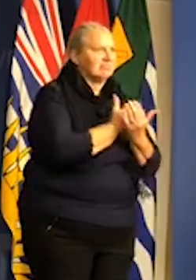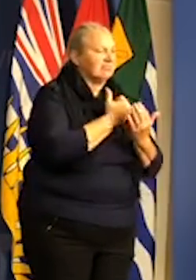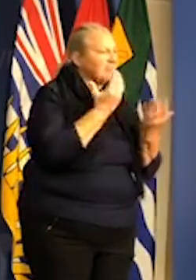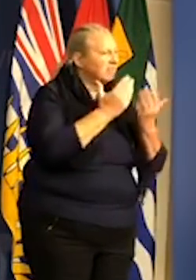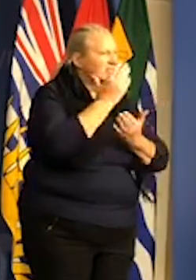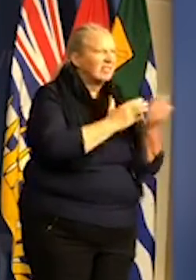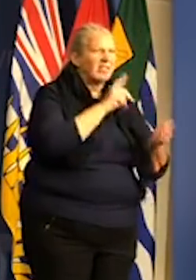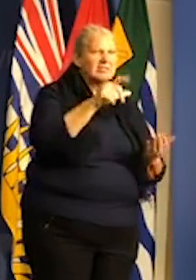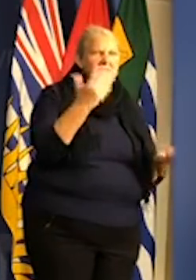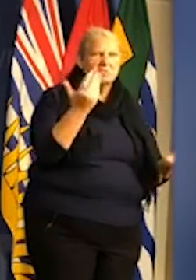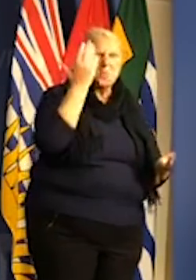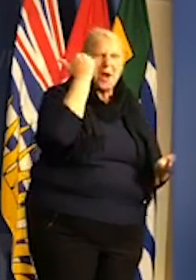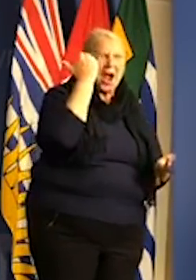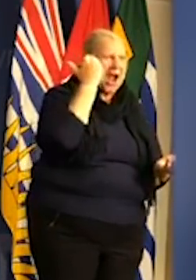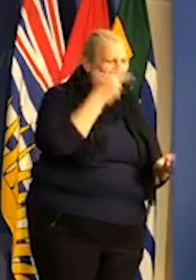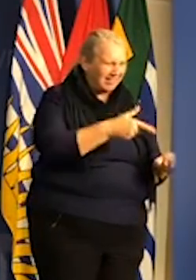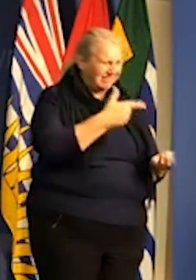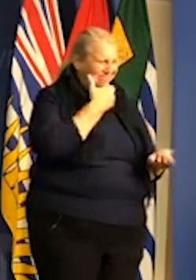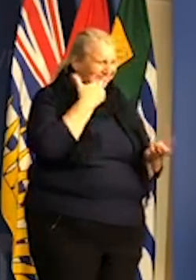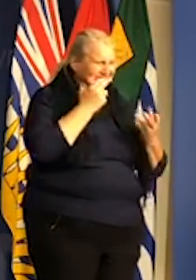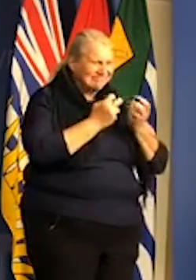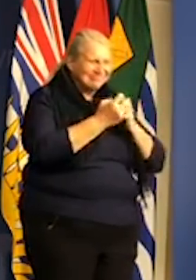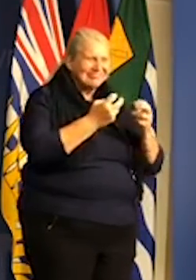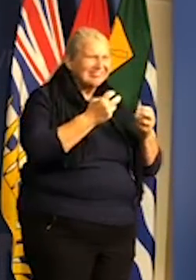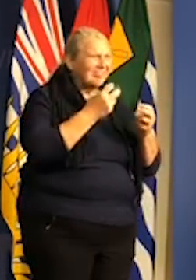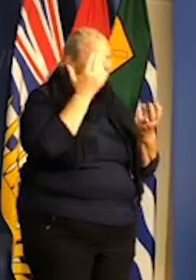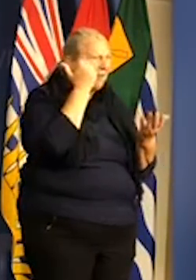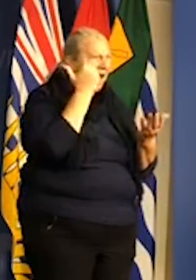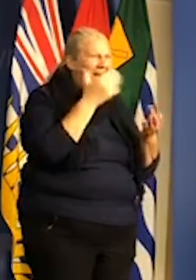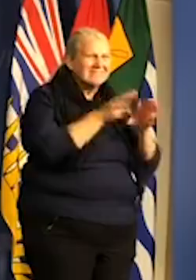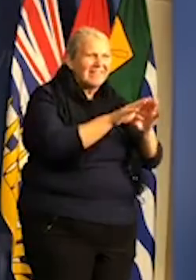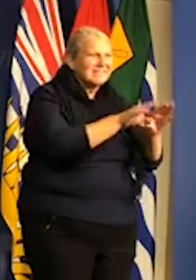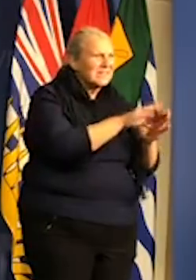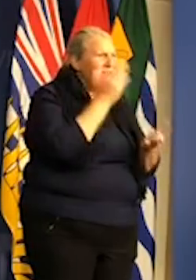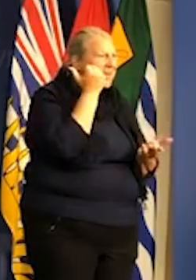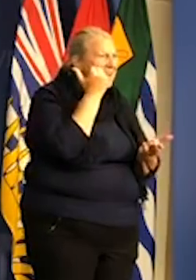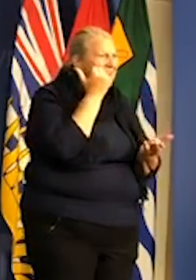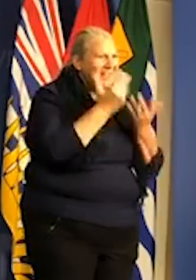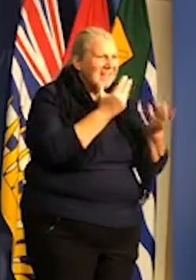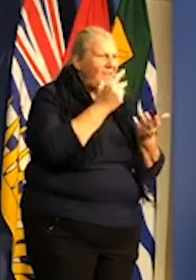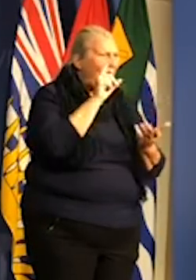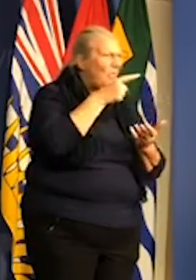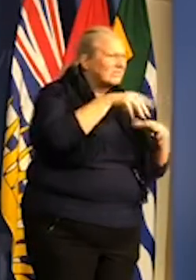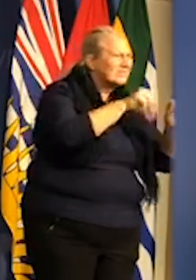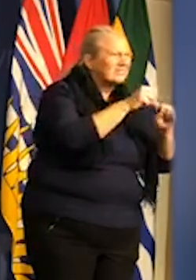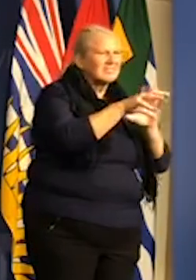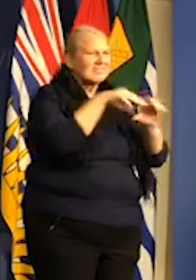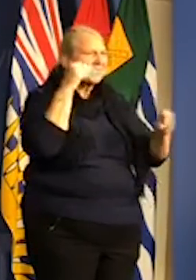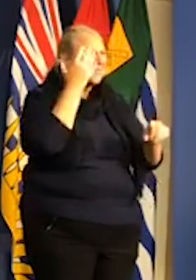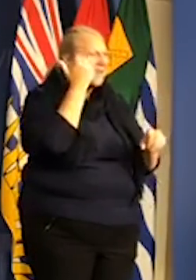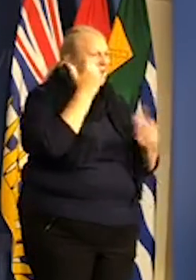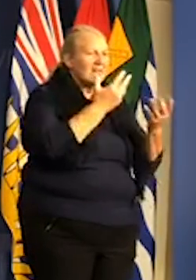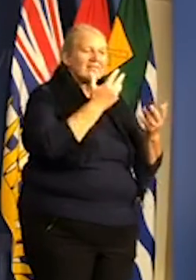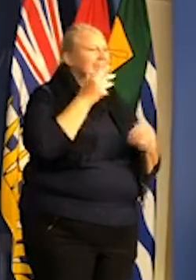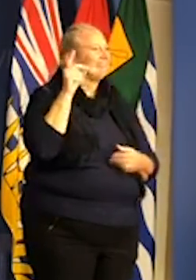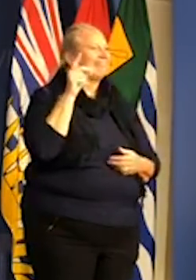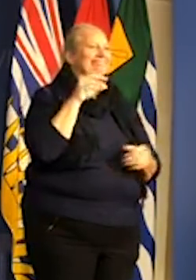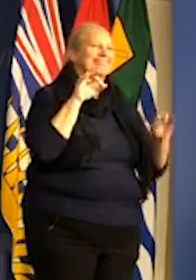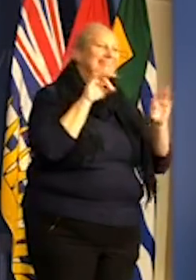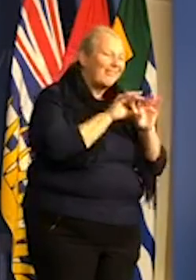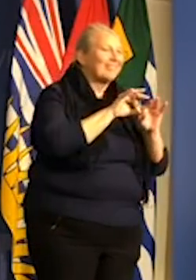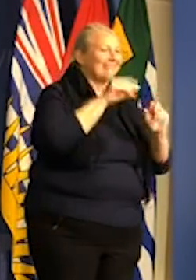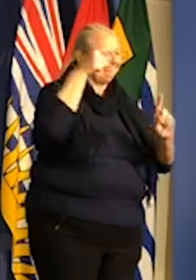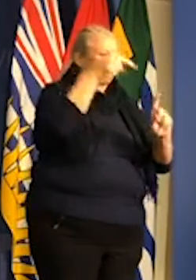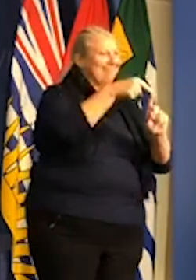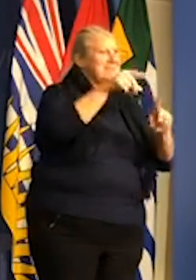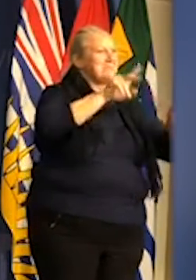And why is because it's all about keeping people safe. Now, before people ask about other retail establishments, I want to